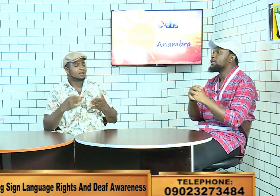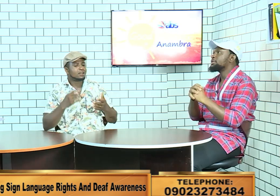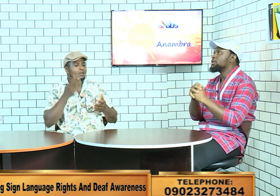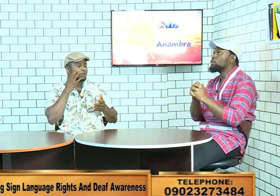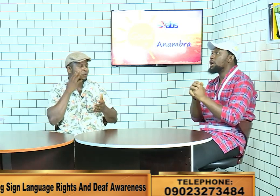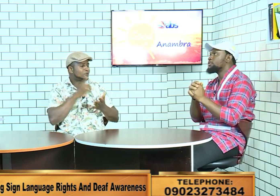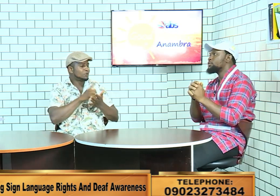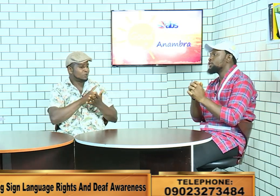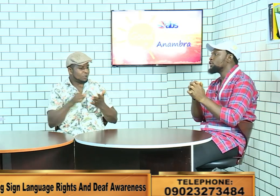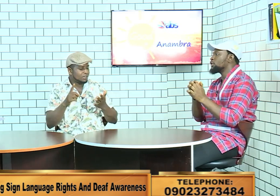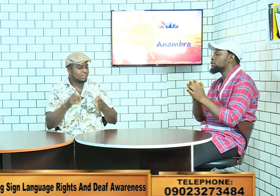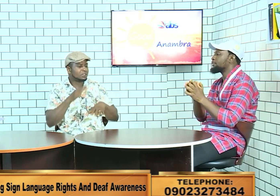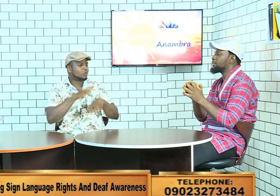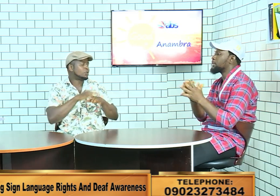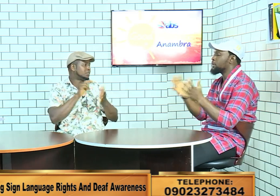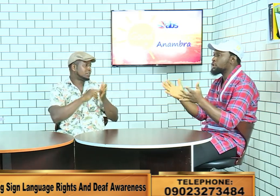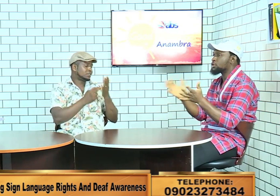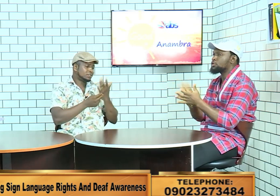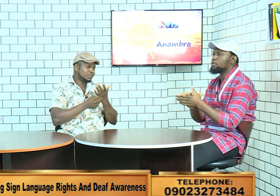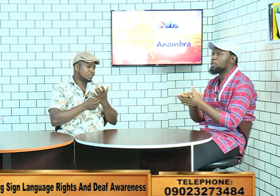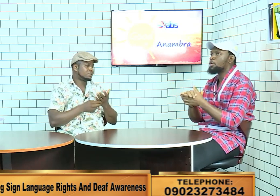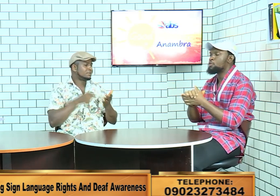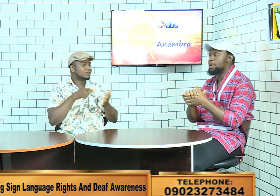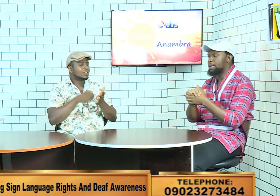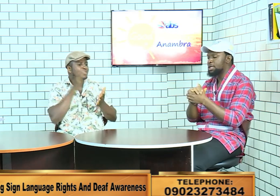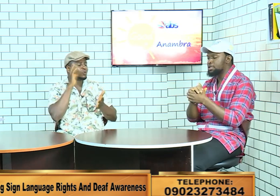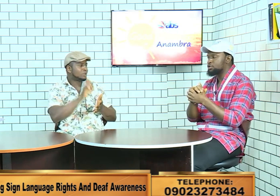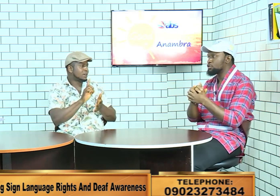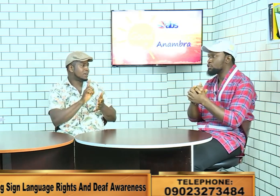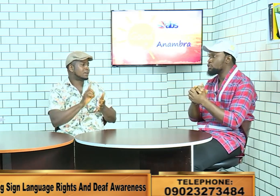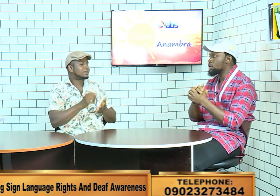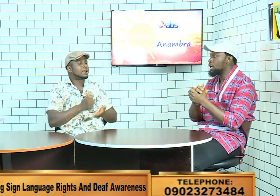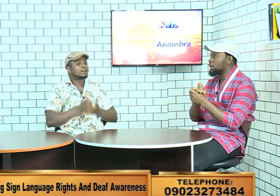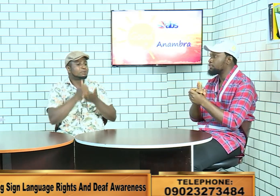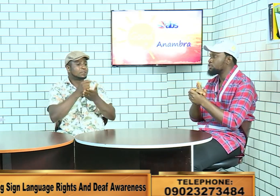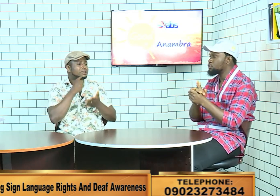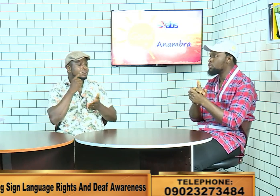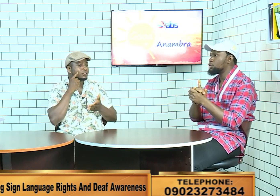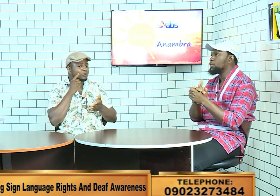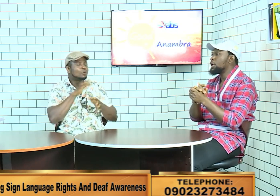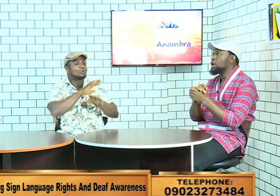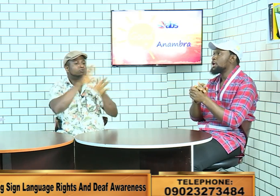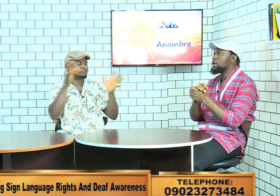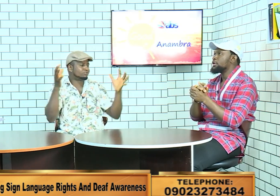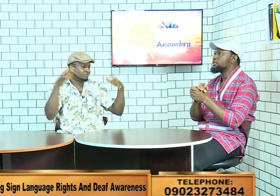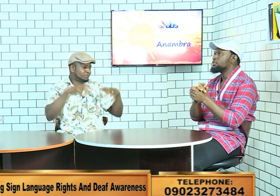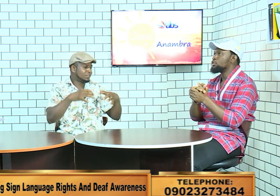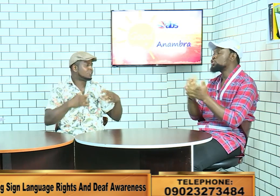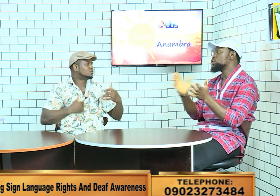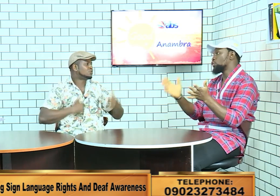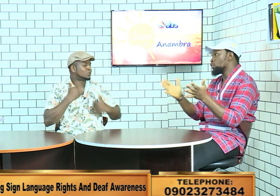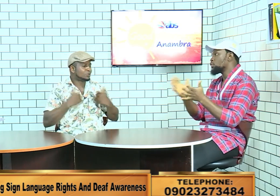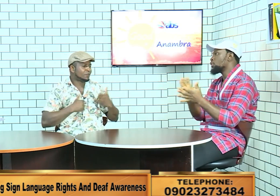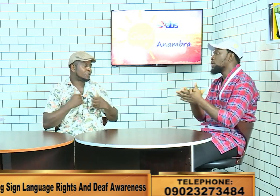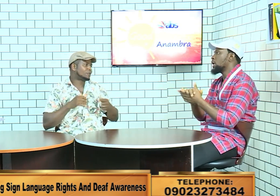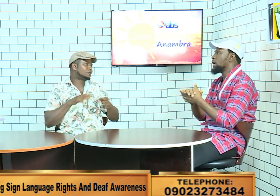Yeah, we are doing a lot of preparations. Number one, we are planning to do a